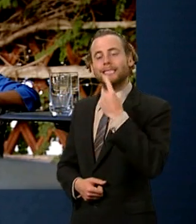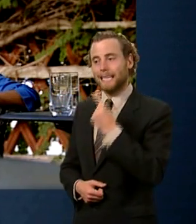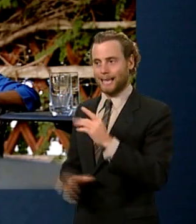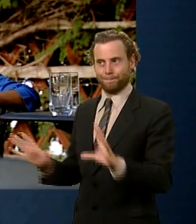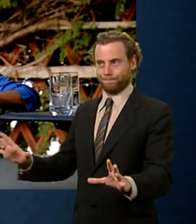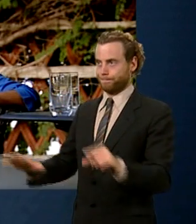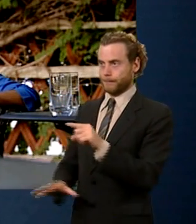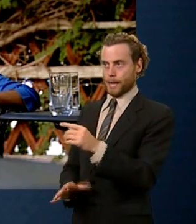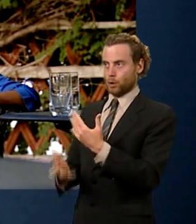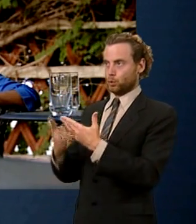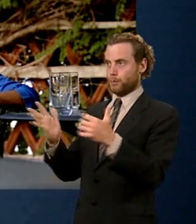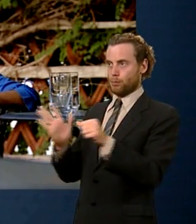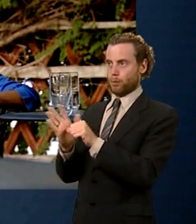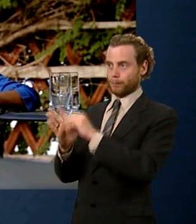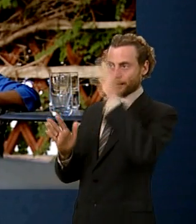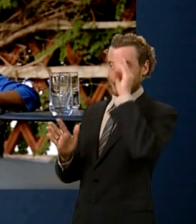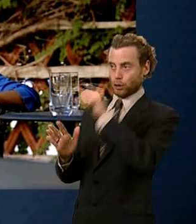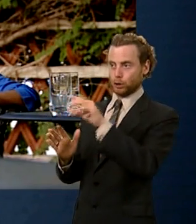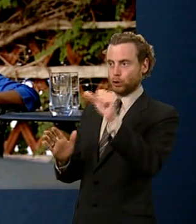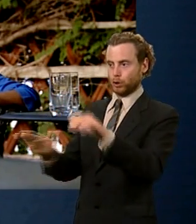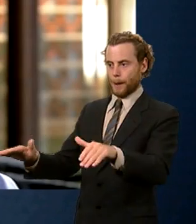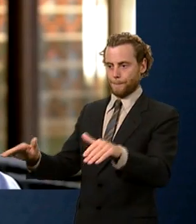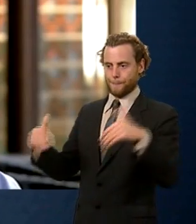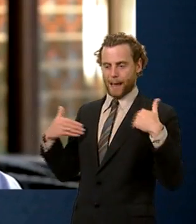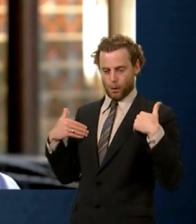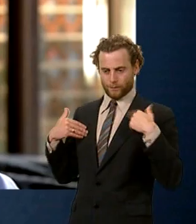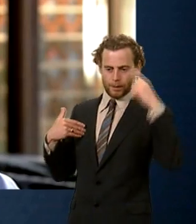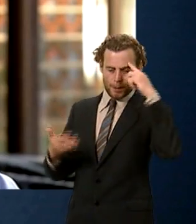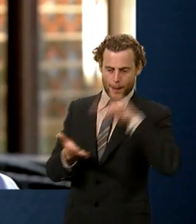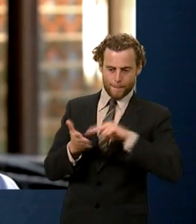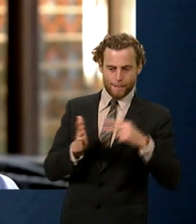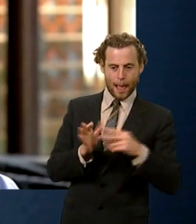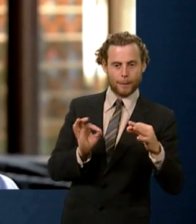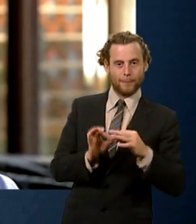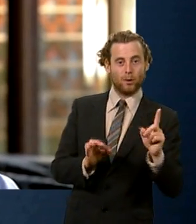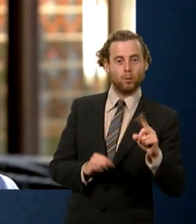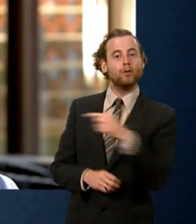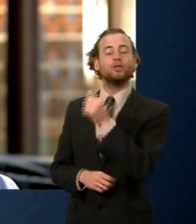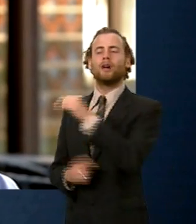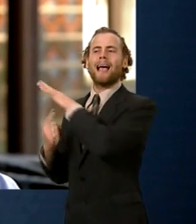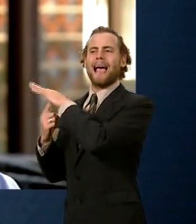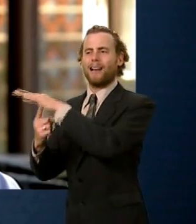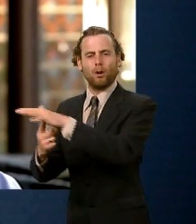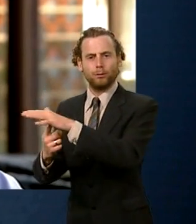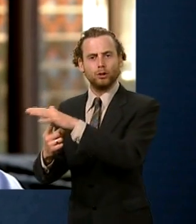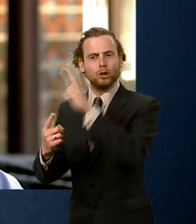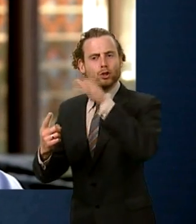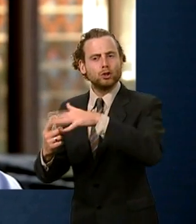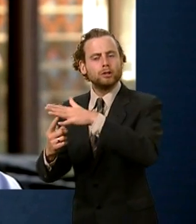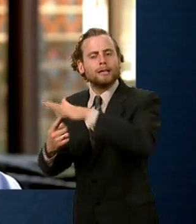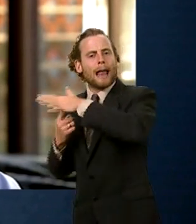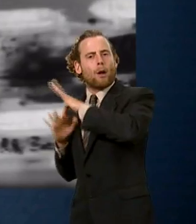exist. Let's do something else. Let's take plan B. So they brought the helicopters in, although they should really have stopped and thought at that